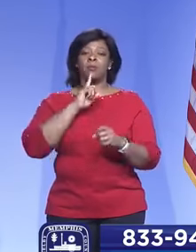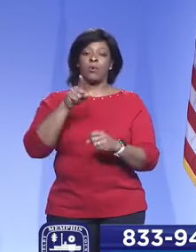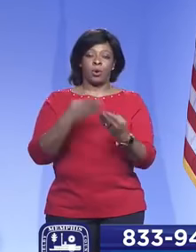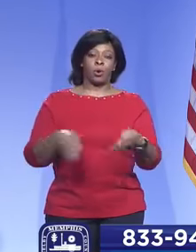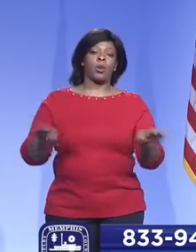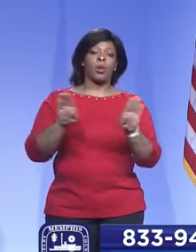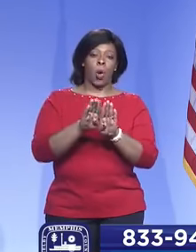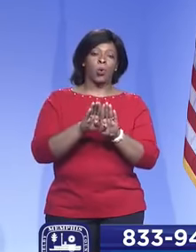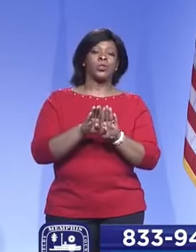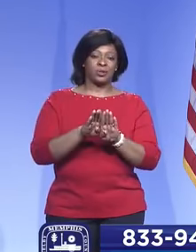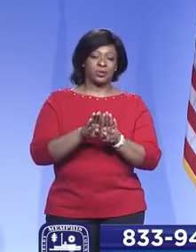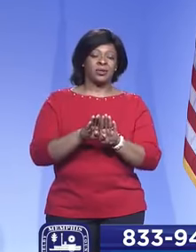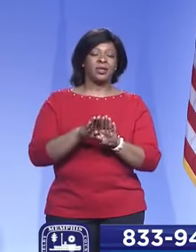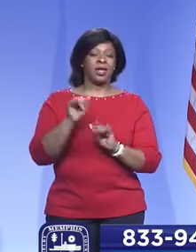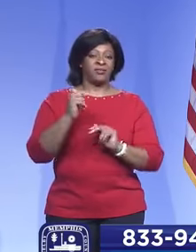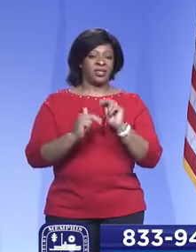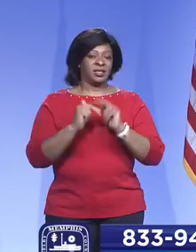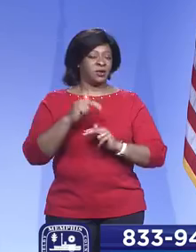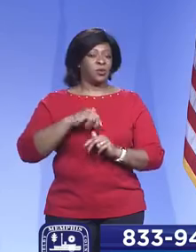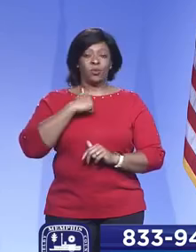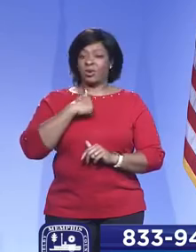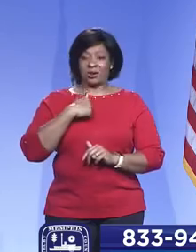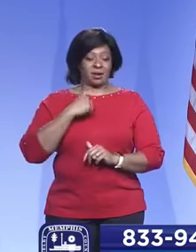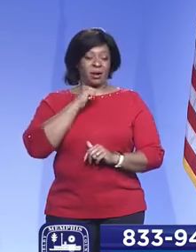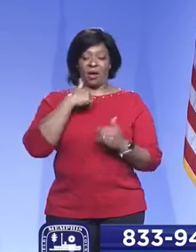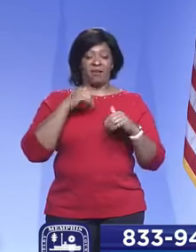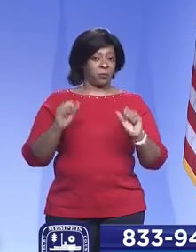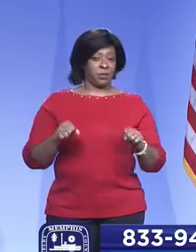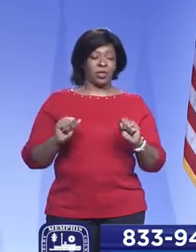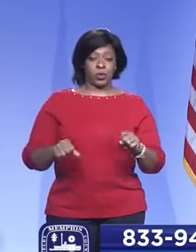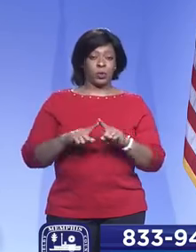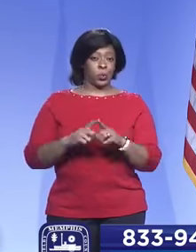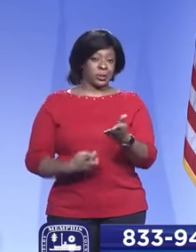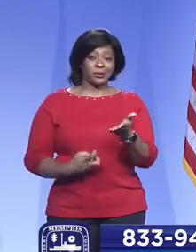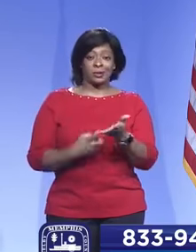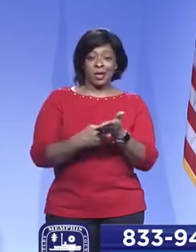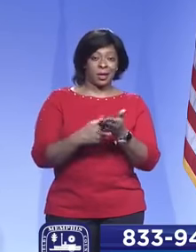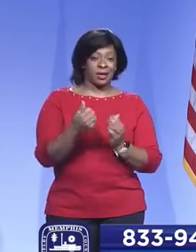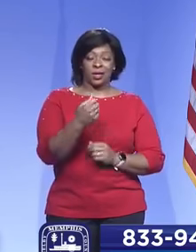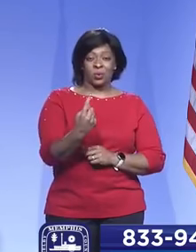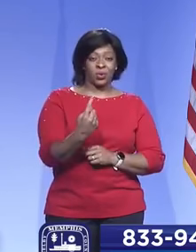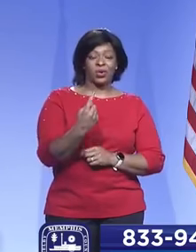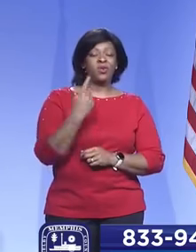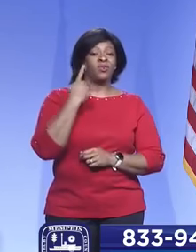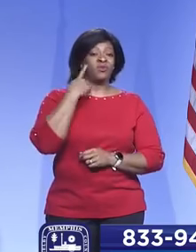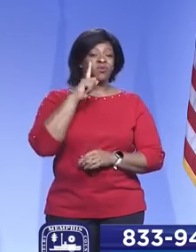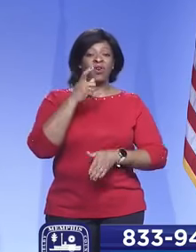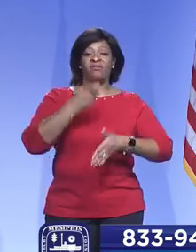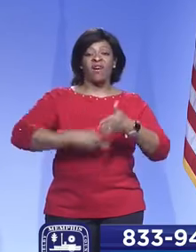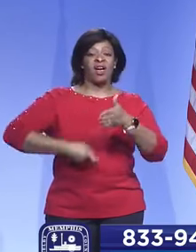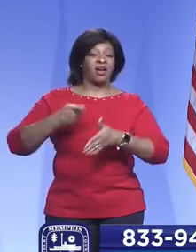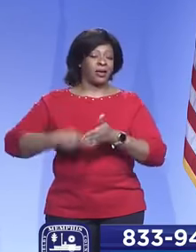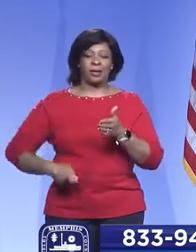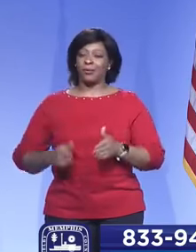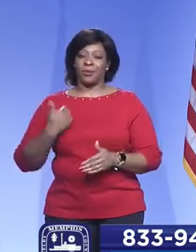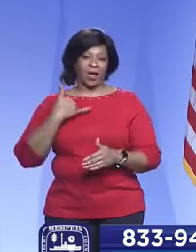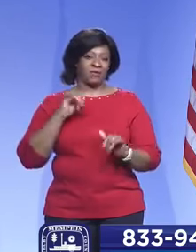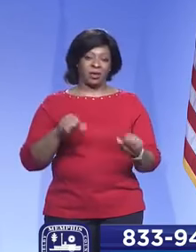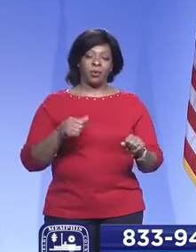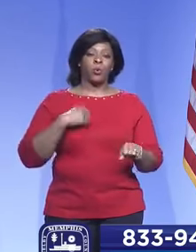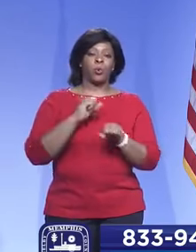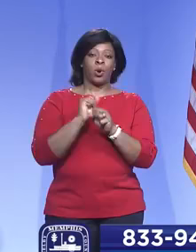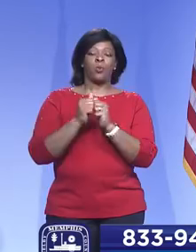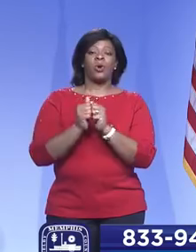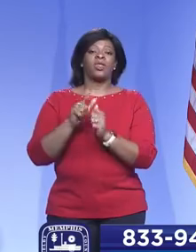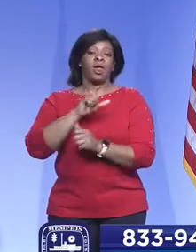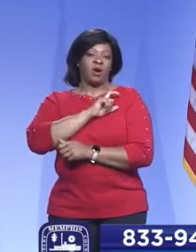notice. We do not have ability to cite anyone for a significant fine. We have to then work with